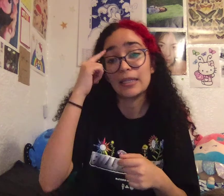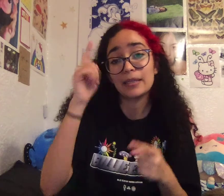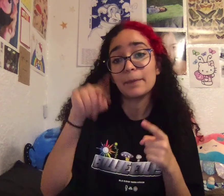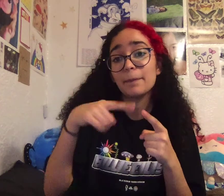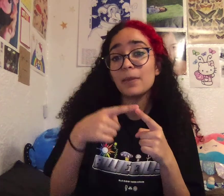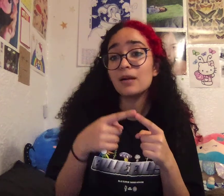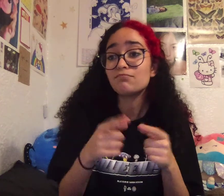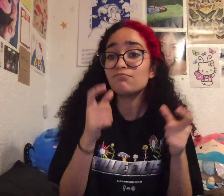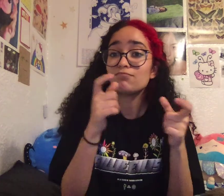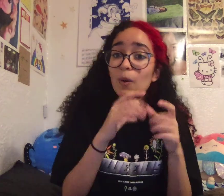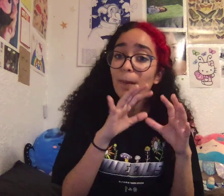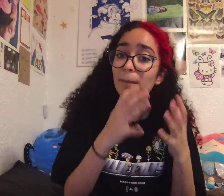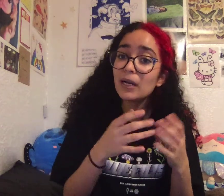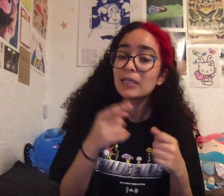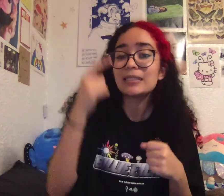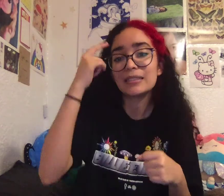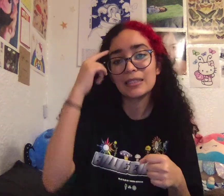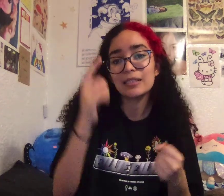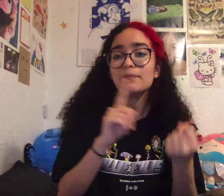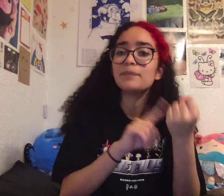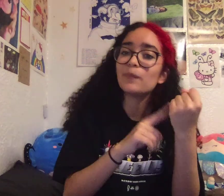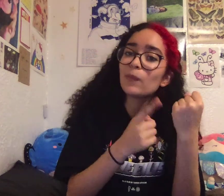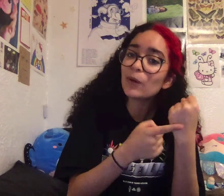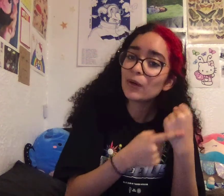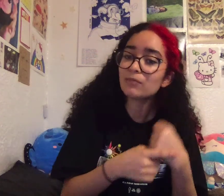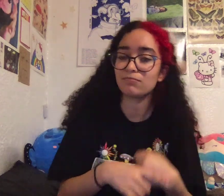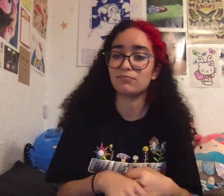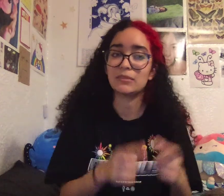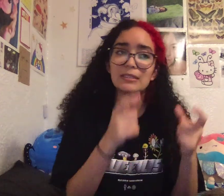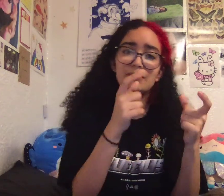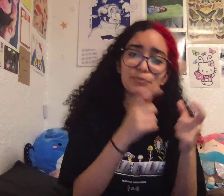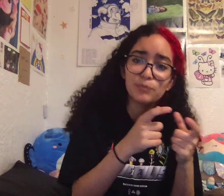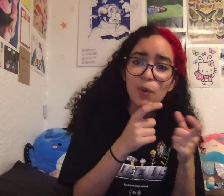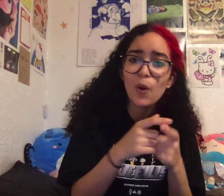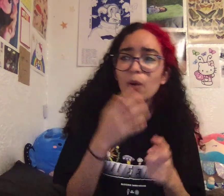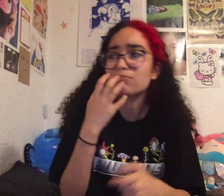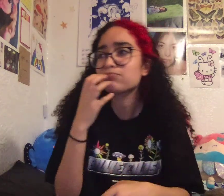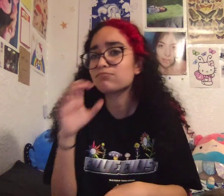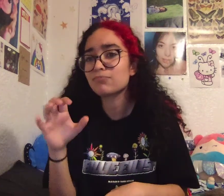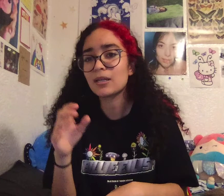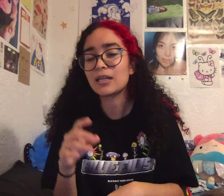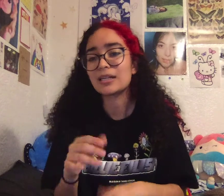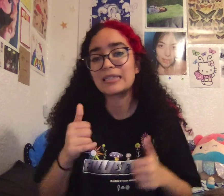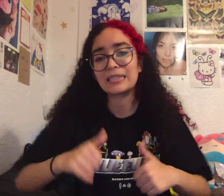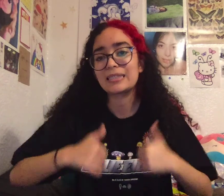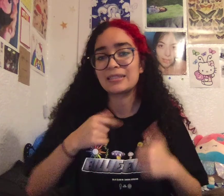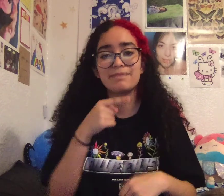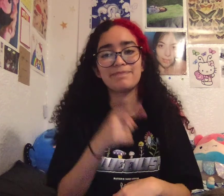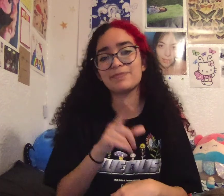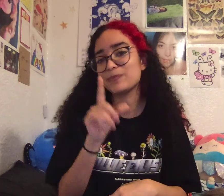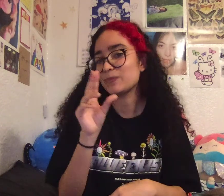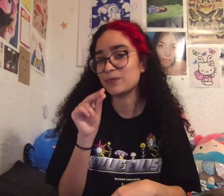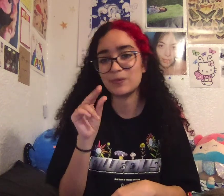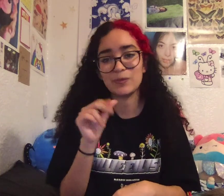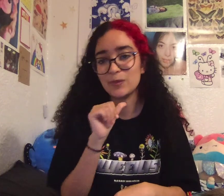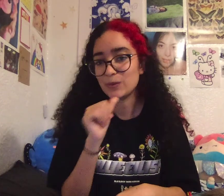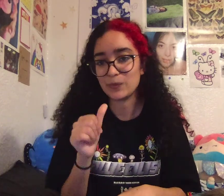planet, think of Mercury. It's small, it's hot, you wouldn't want to live there. The next planet, planet 2,